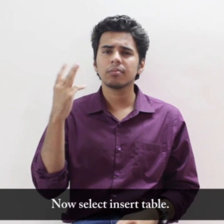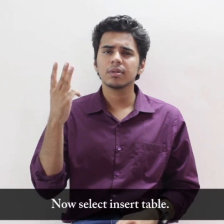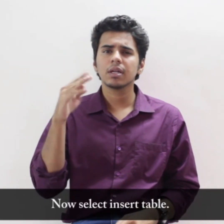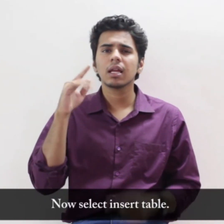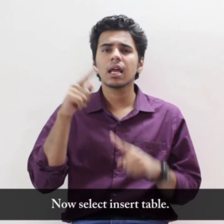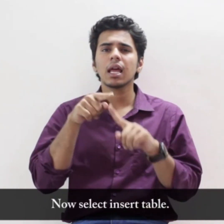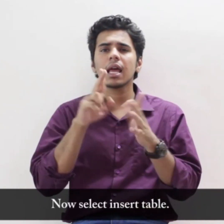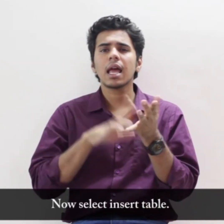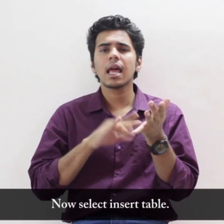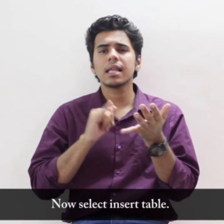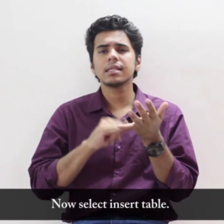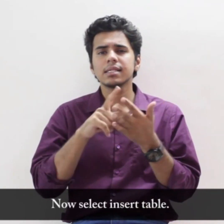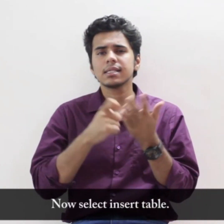Table.